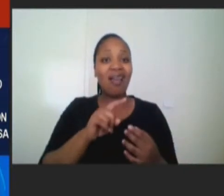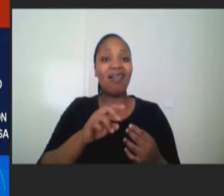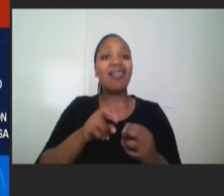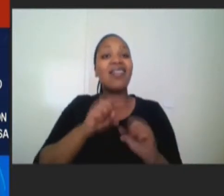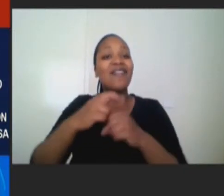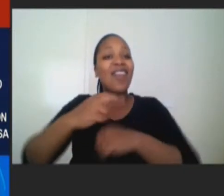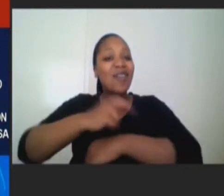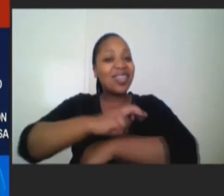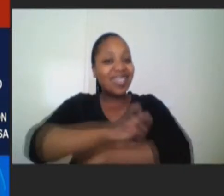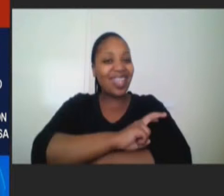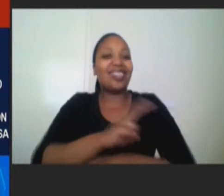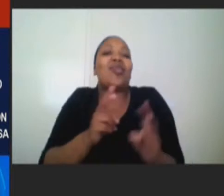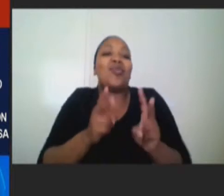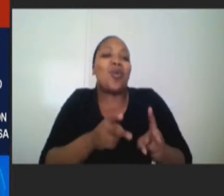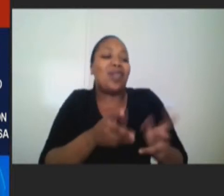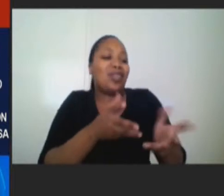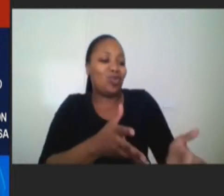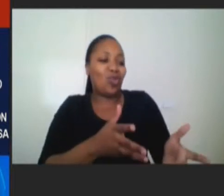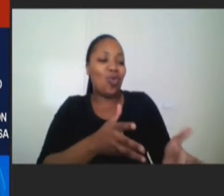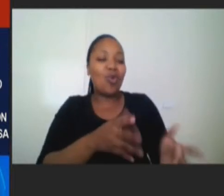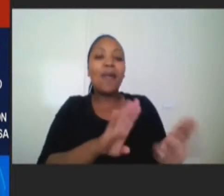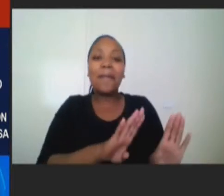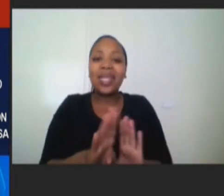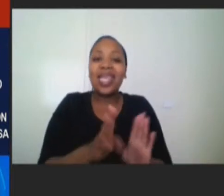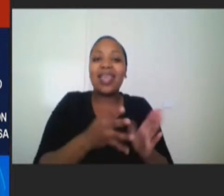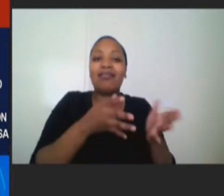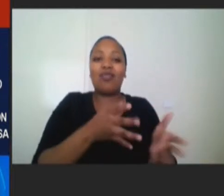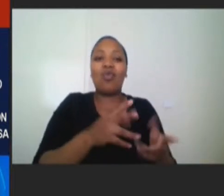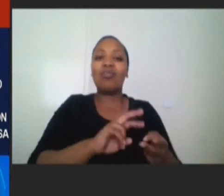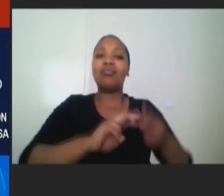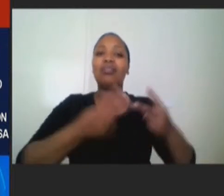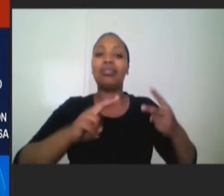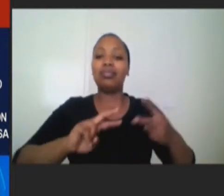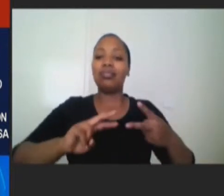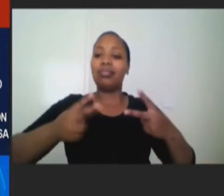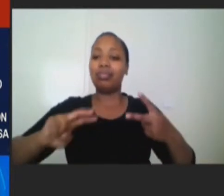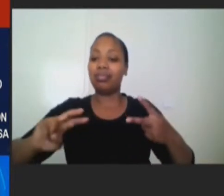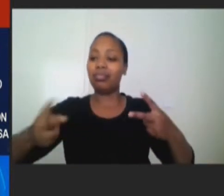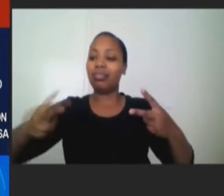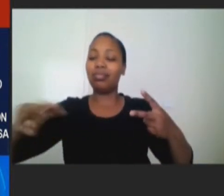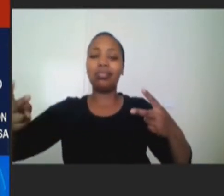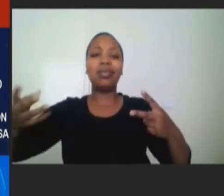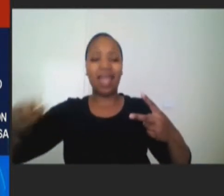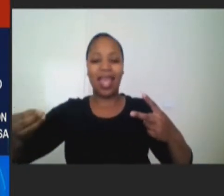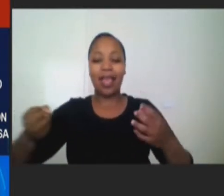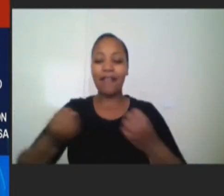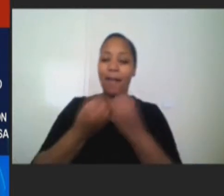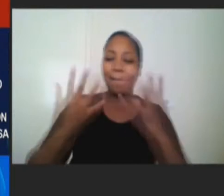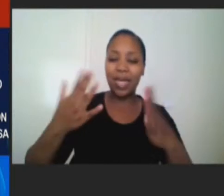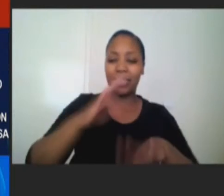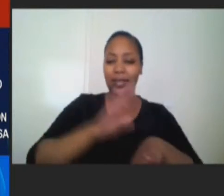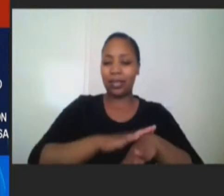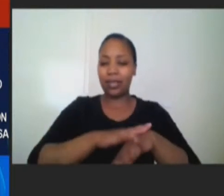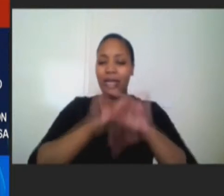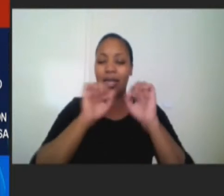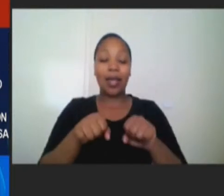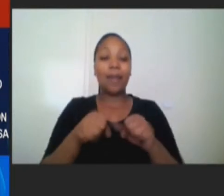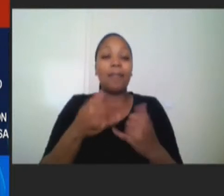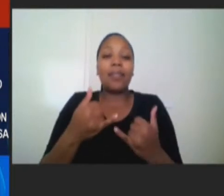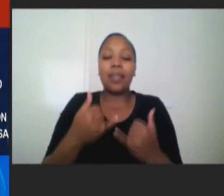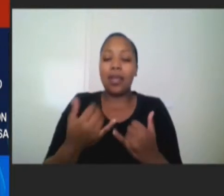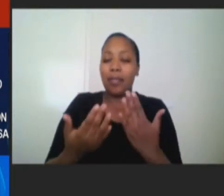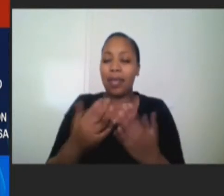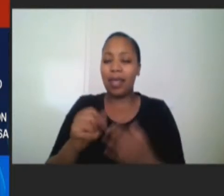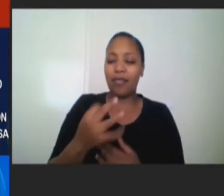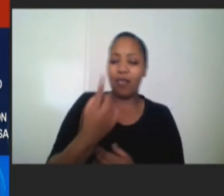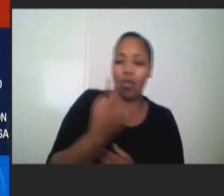So whether this virus actually mutated here or elsewhere and found its way here with one person is entirely speculative.